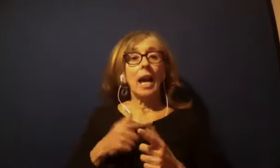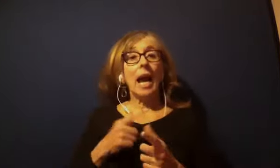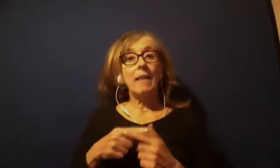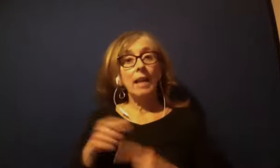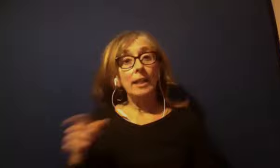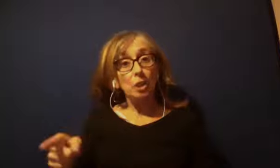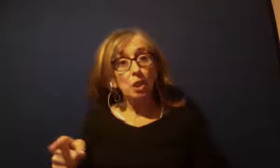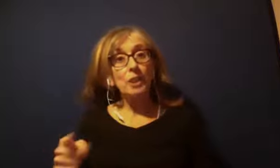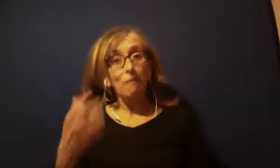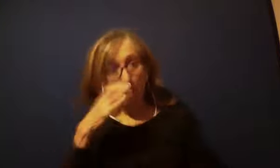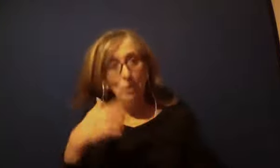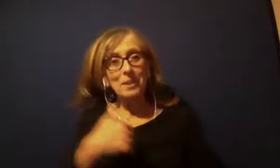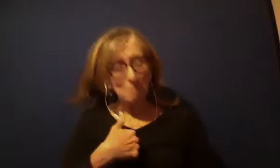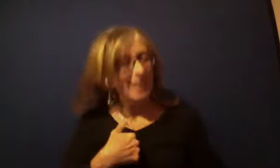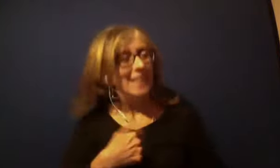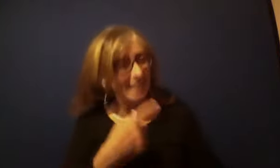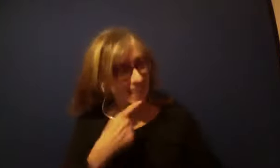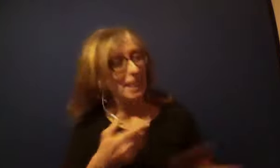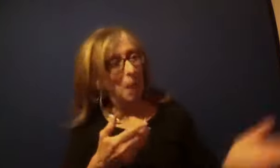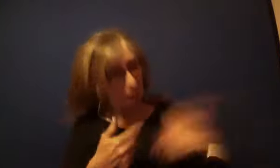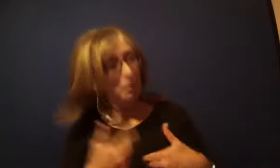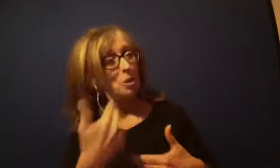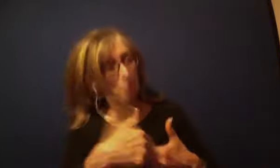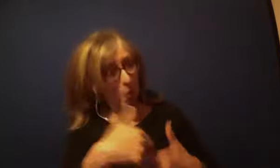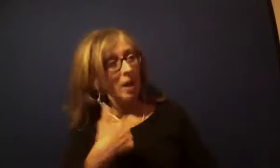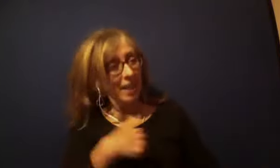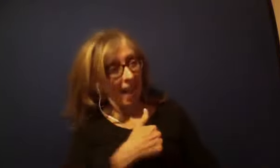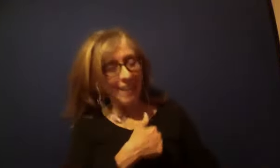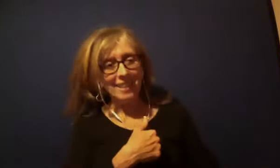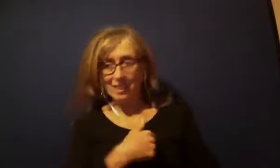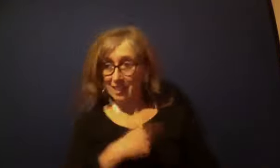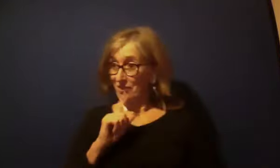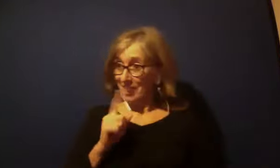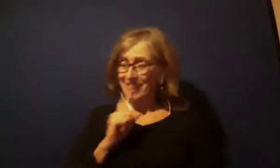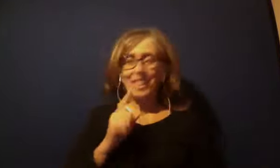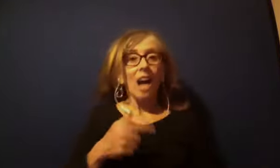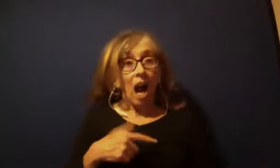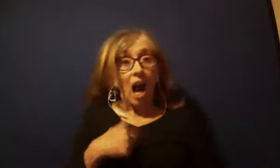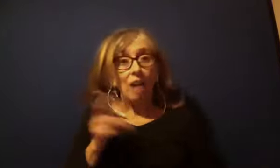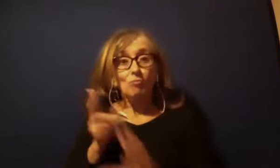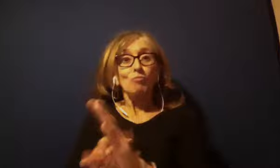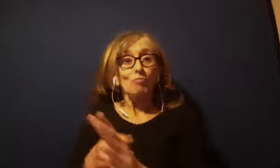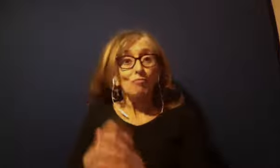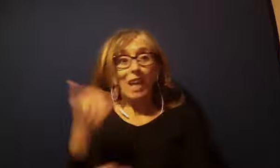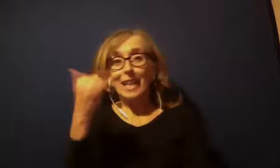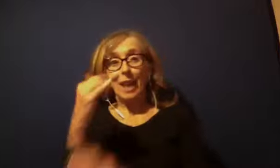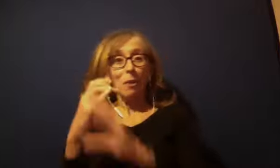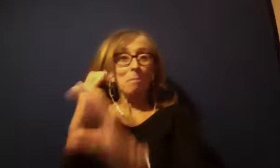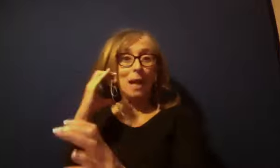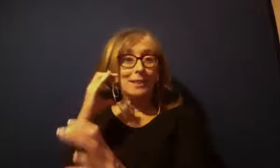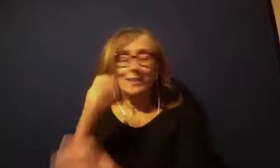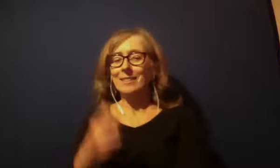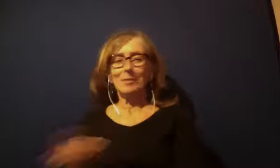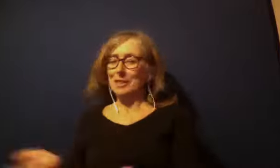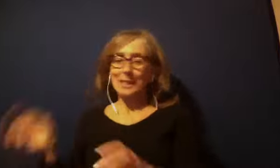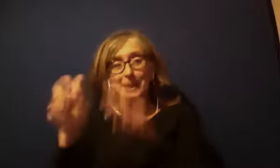pushed this stuff. Like, we've got an event, come along. And then sure enough, we go in the Al-Anon fun bus, we call it. We hire a vehicle, we jump in the plane, and we